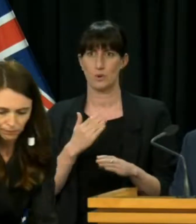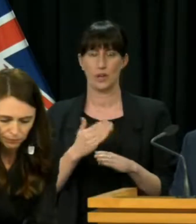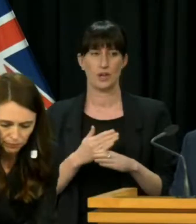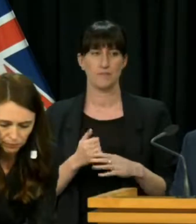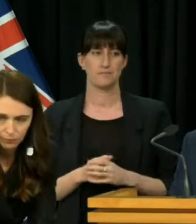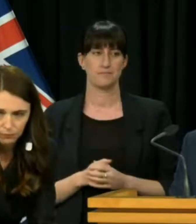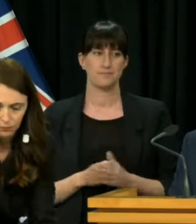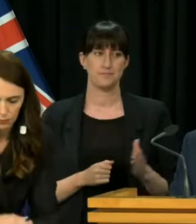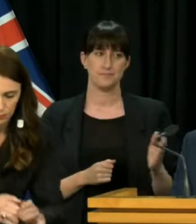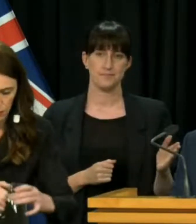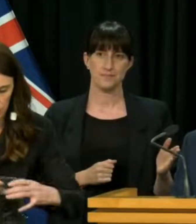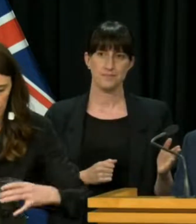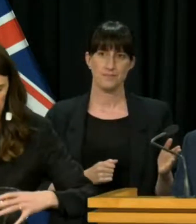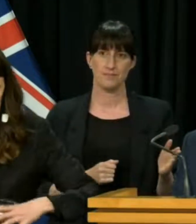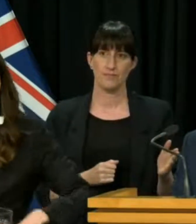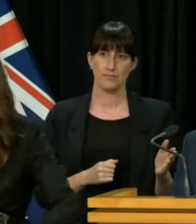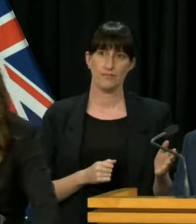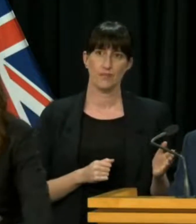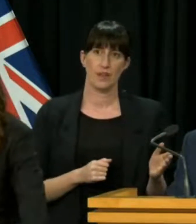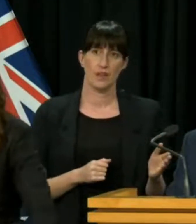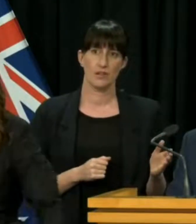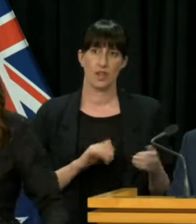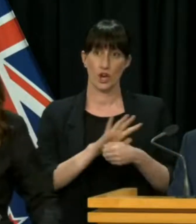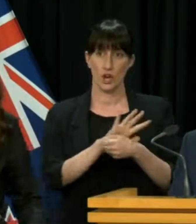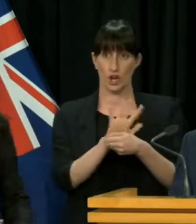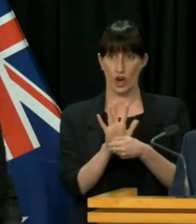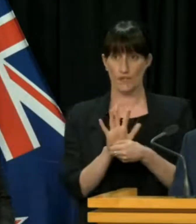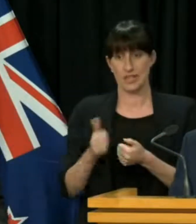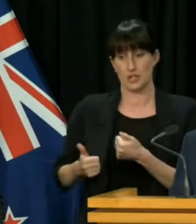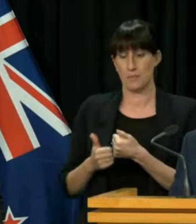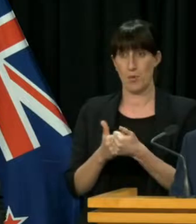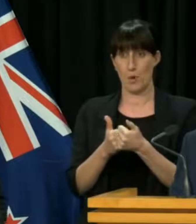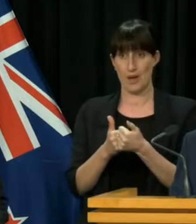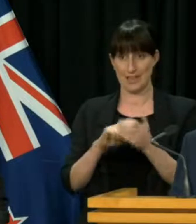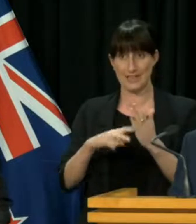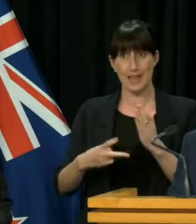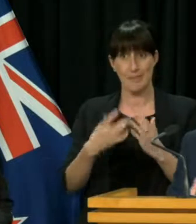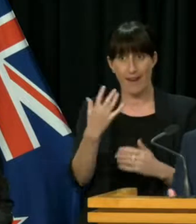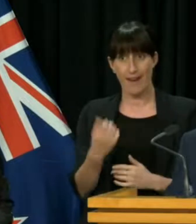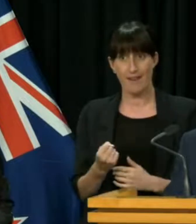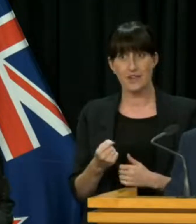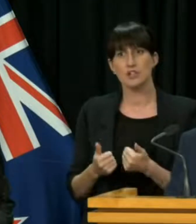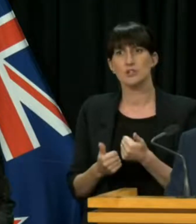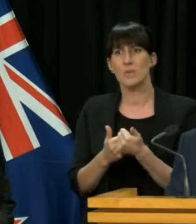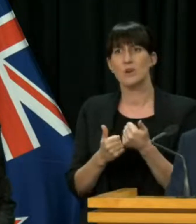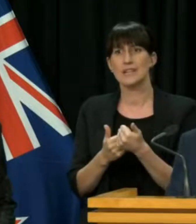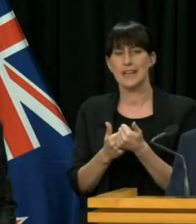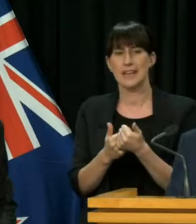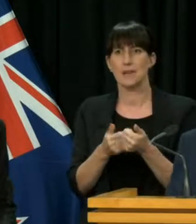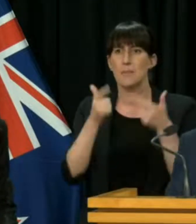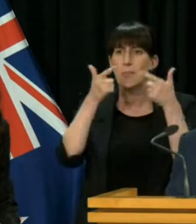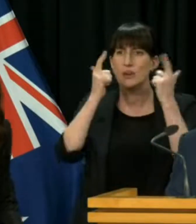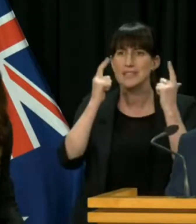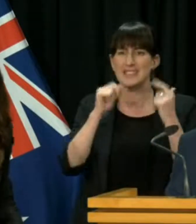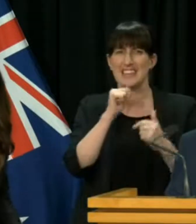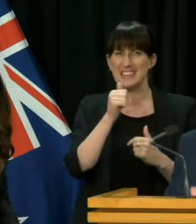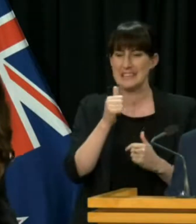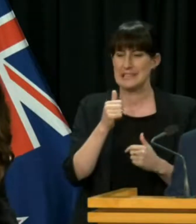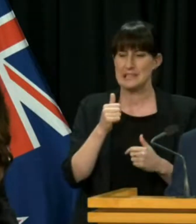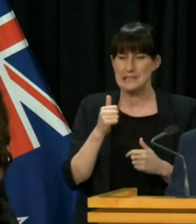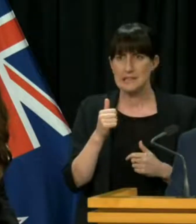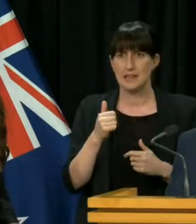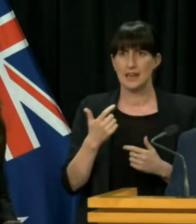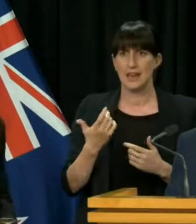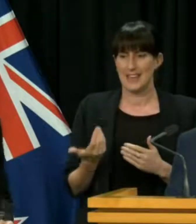on there, of course, is that we do have the COVID leave support scheme, which is supporting employers who do face a bit of an extra financial imposition